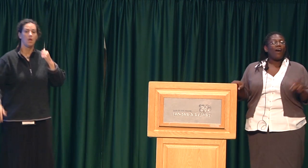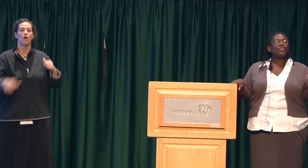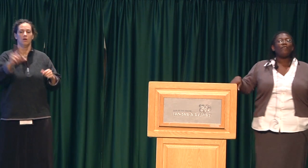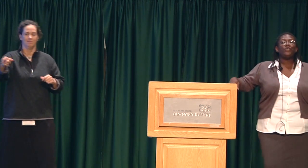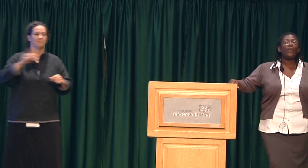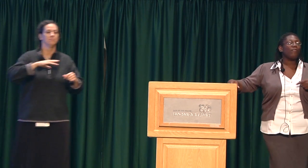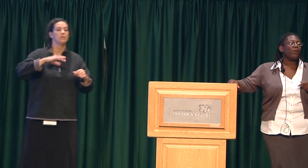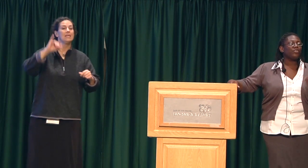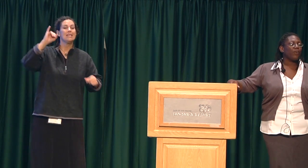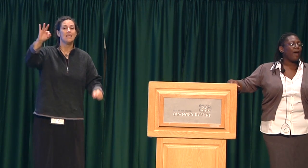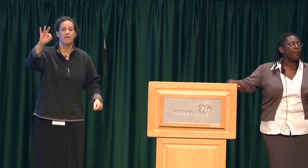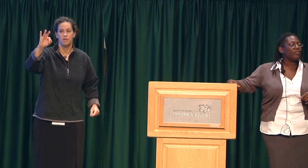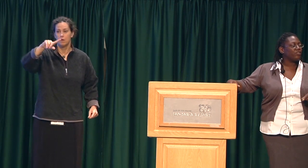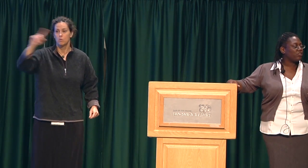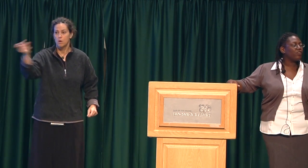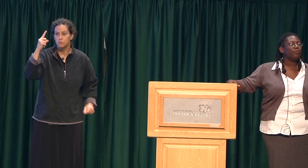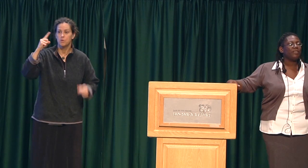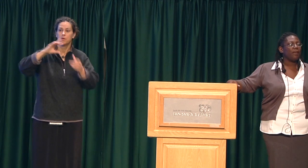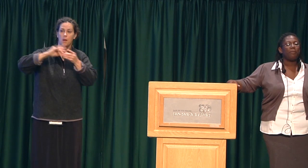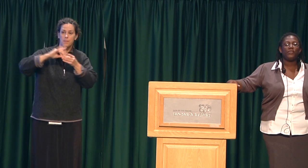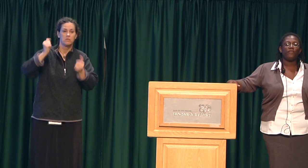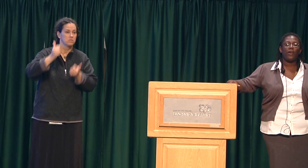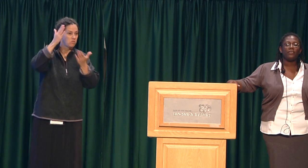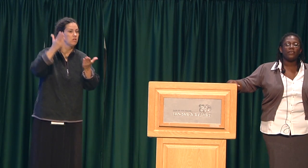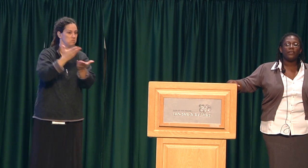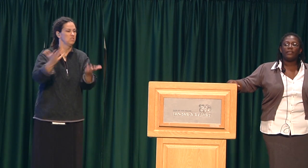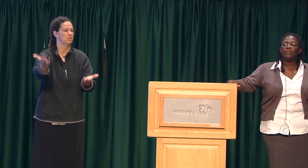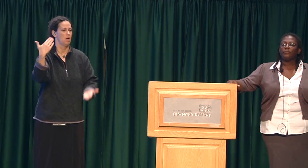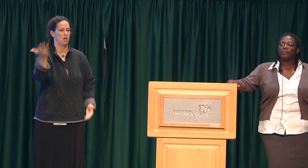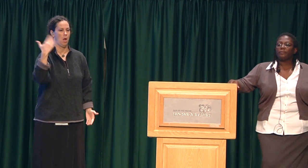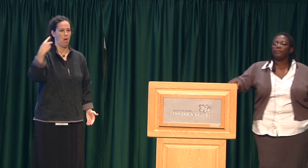Oh, right. Also, if you do have a question or a comment or a suggestion, would you please come up here to the front?